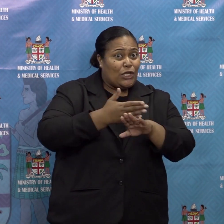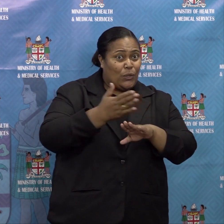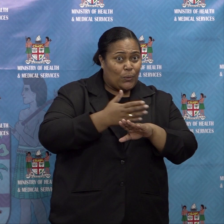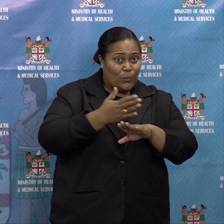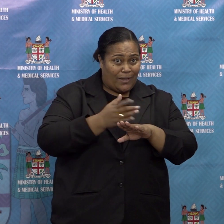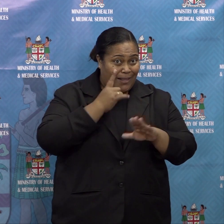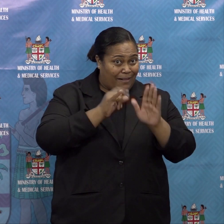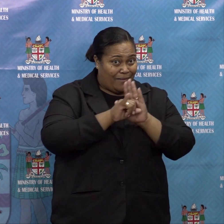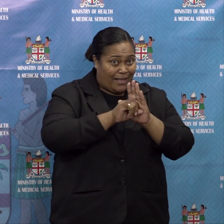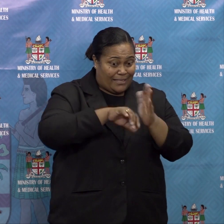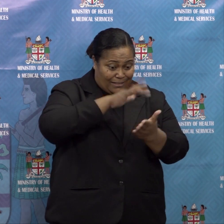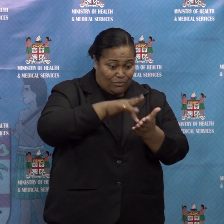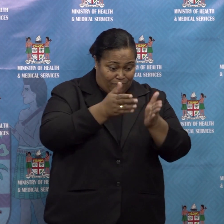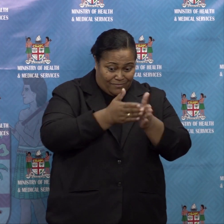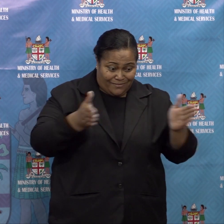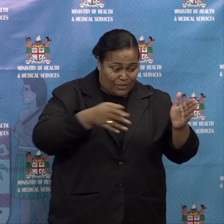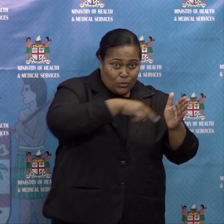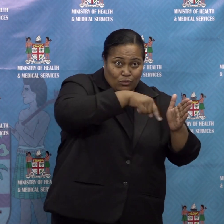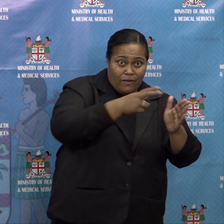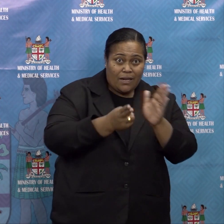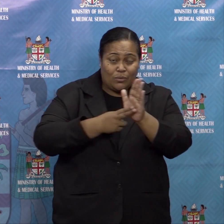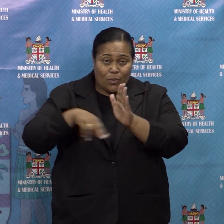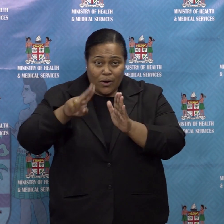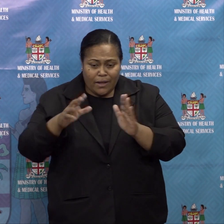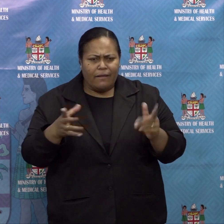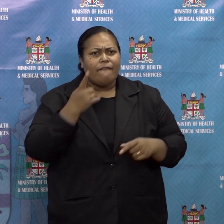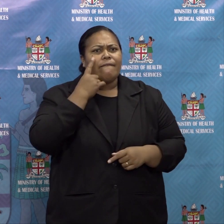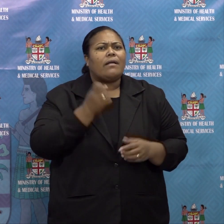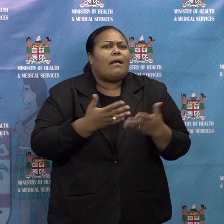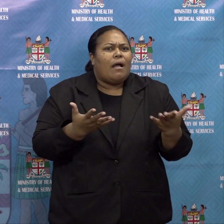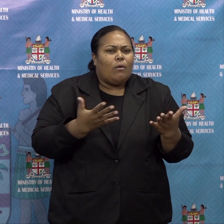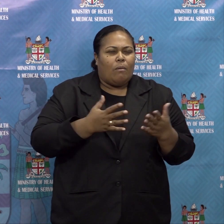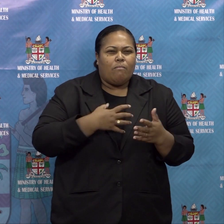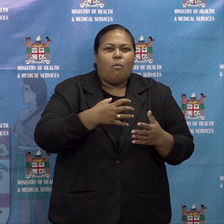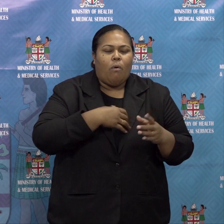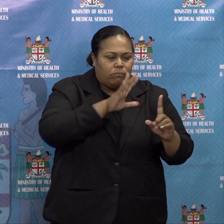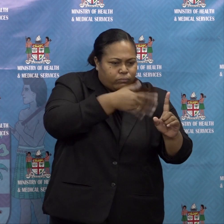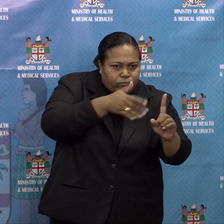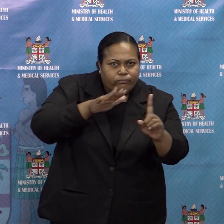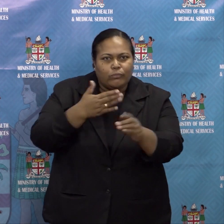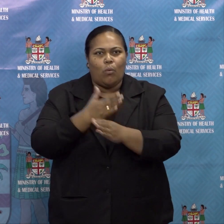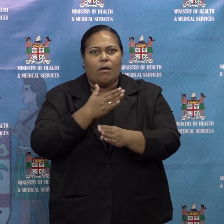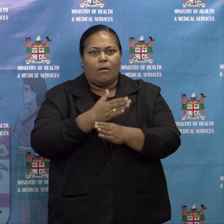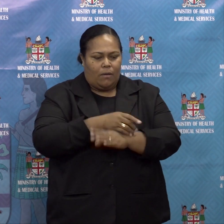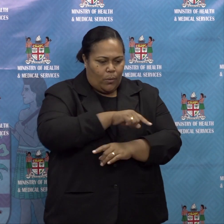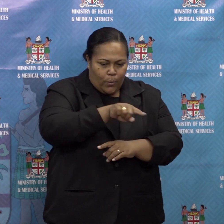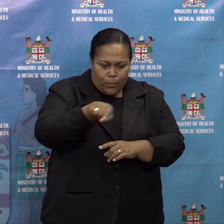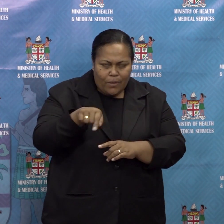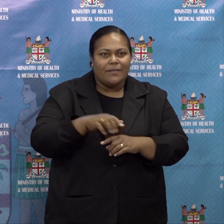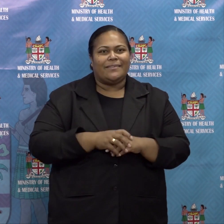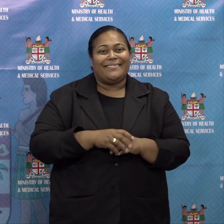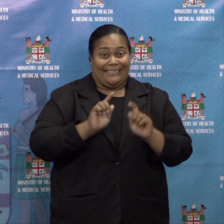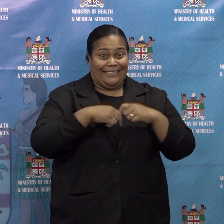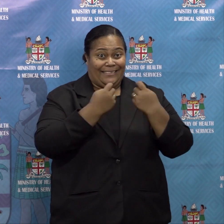existing clusters, and they're found through the extensive contact tracing efforts of our Central Division team.